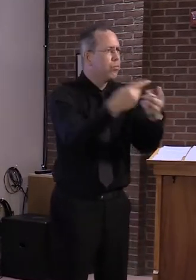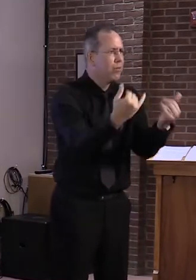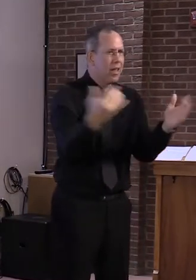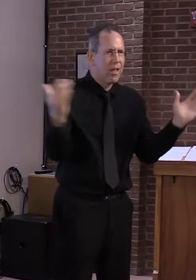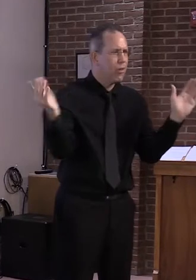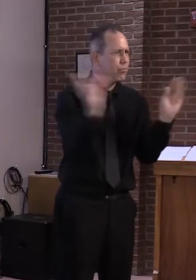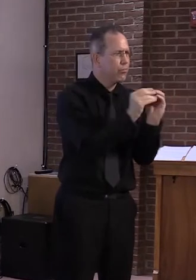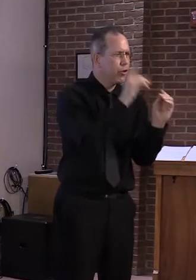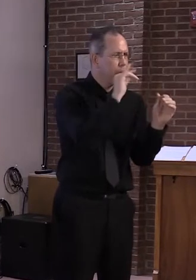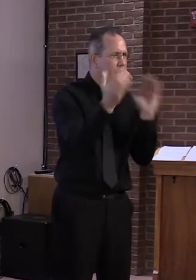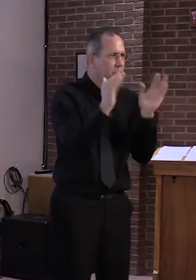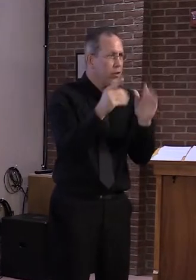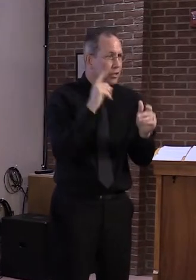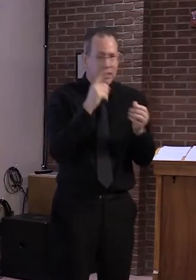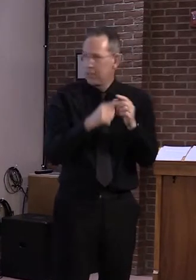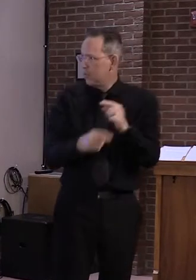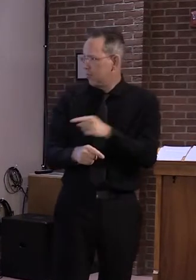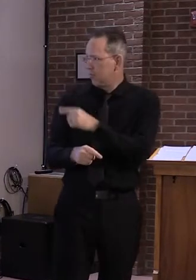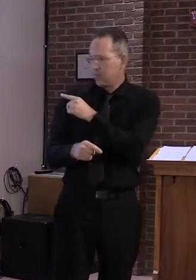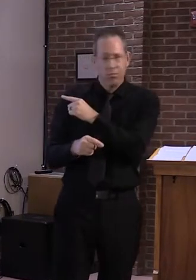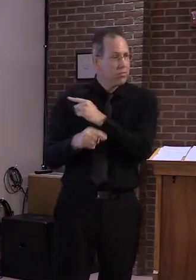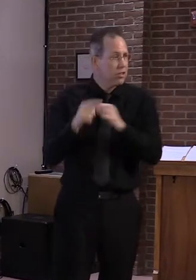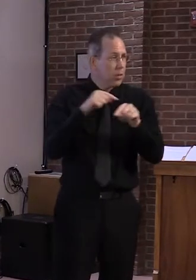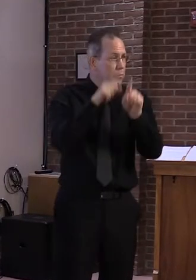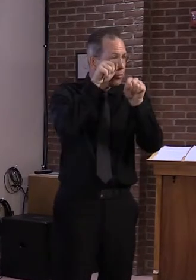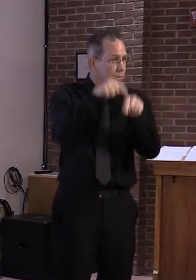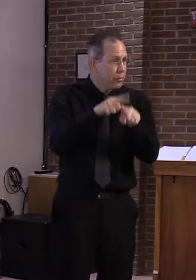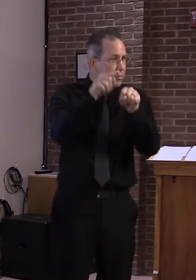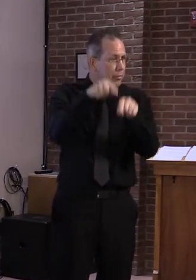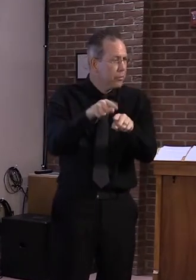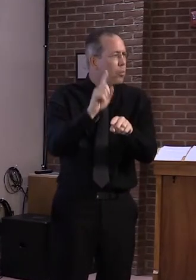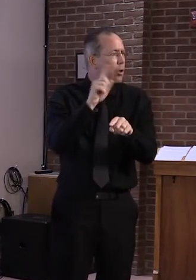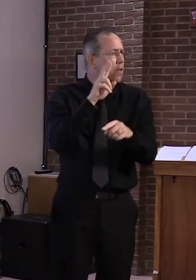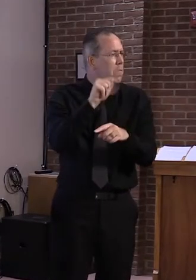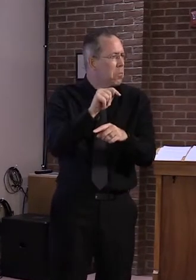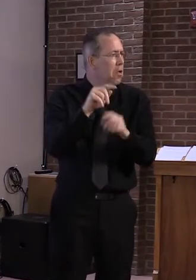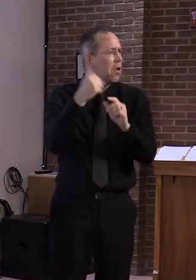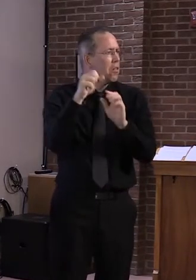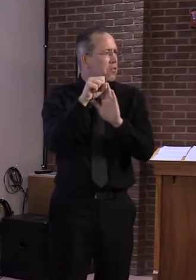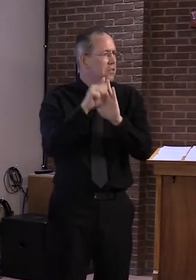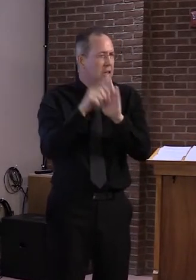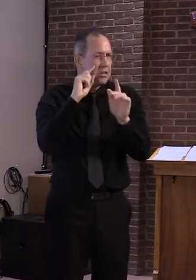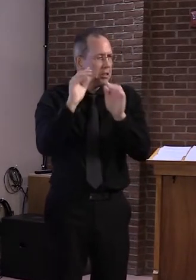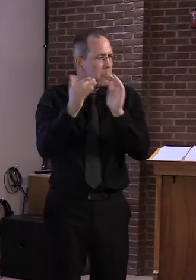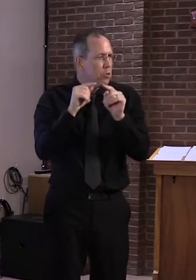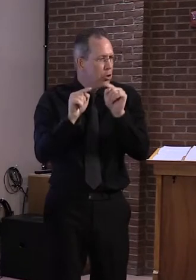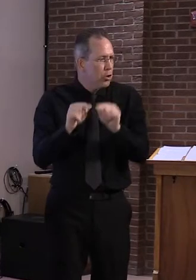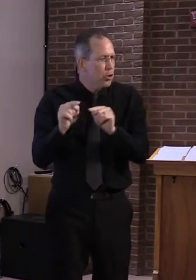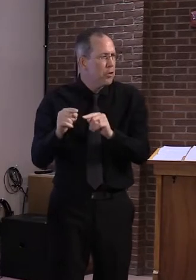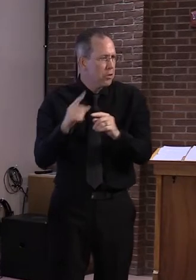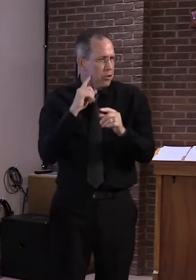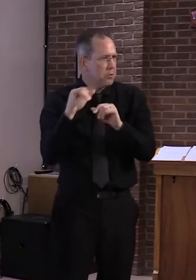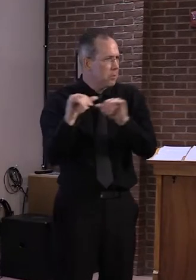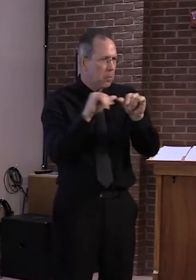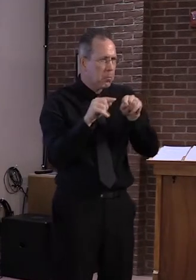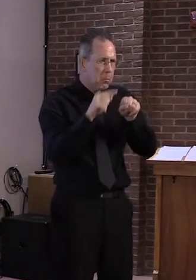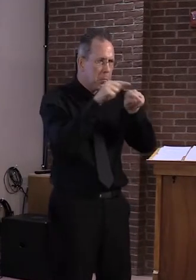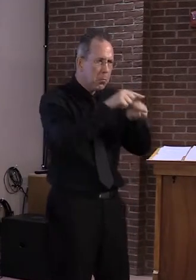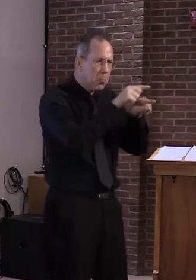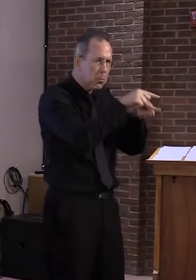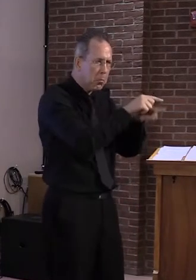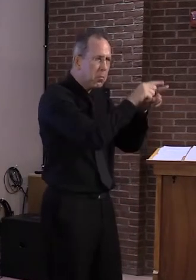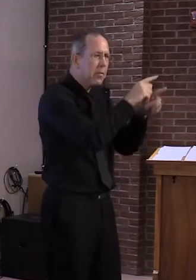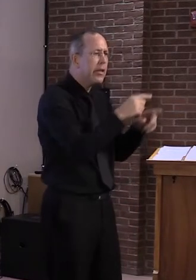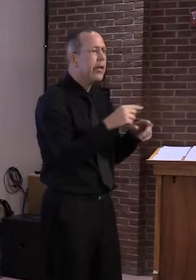relatively mild, and then each state settling into a period of very low growth. Similarly, during the last month or